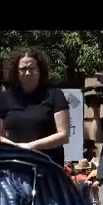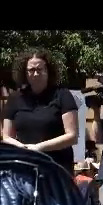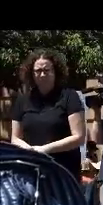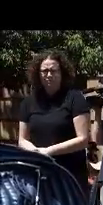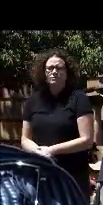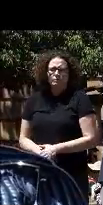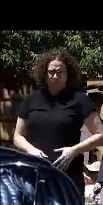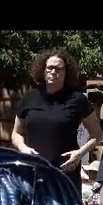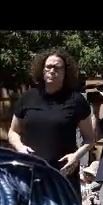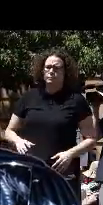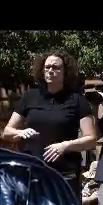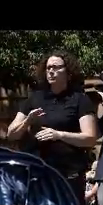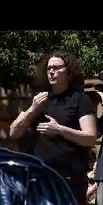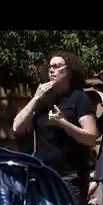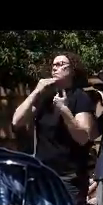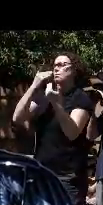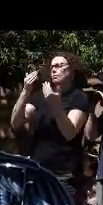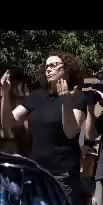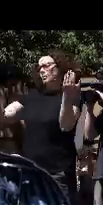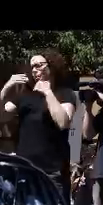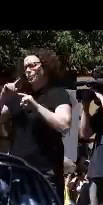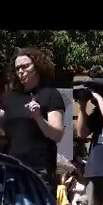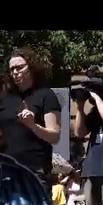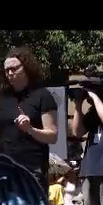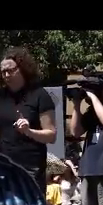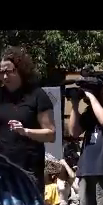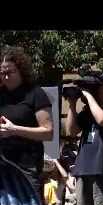I'd like to thank you for coming here today.